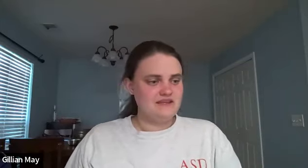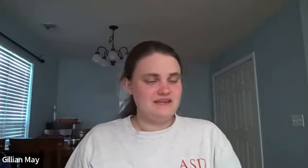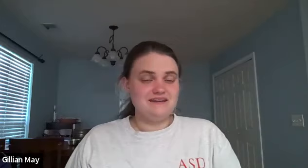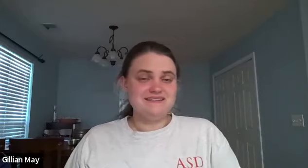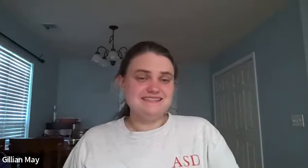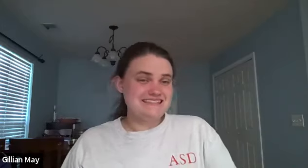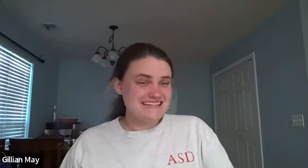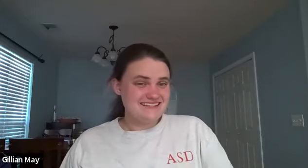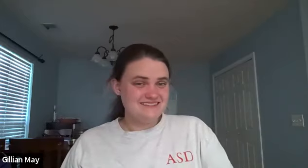Then sick.